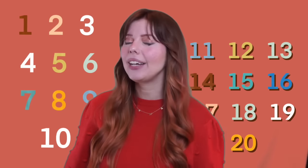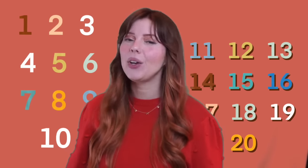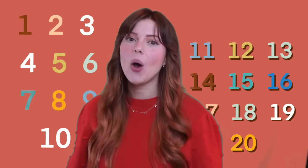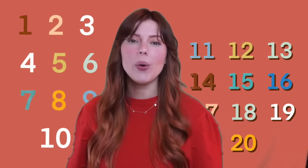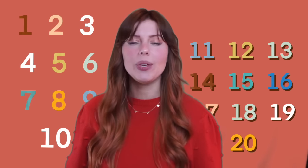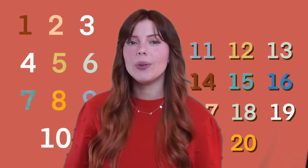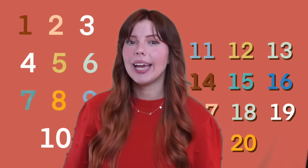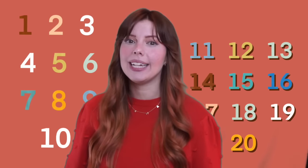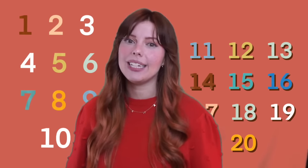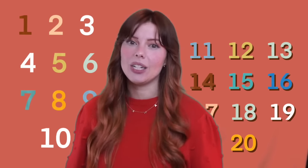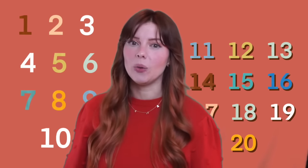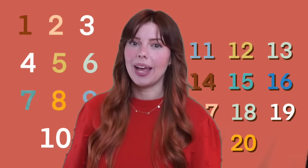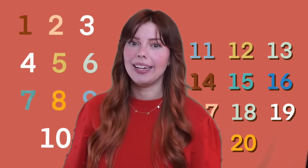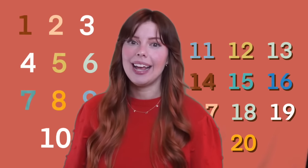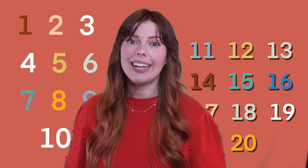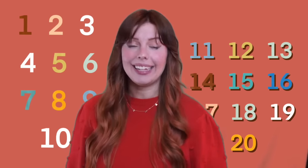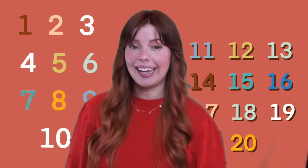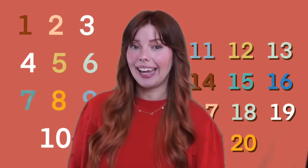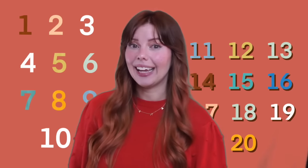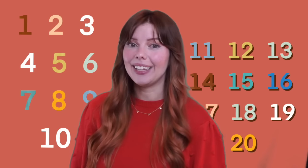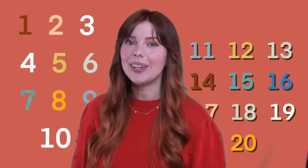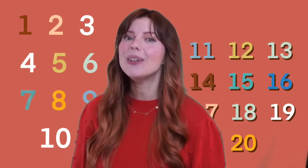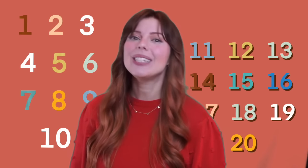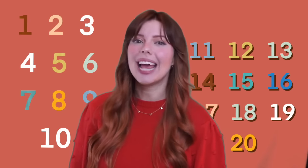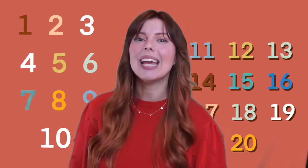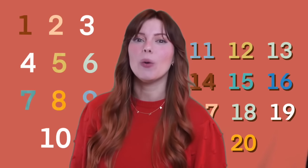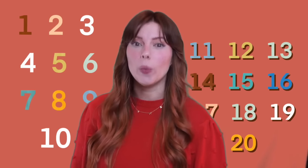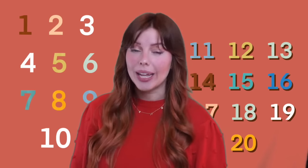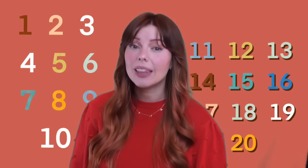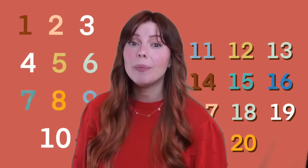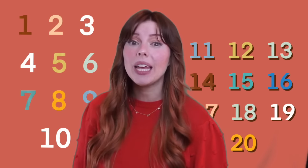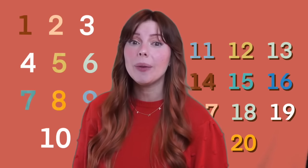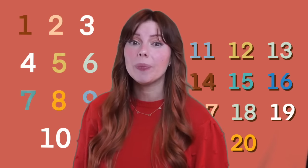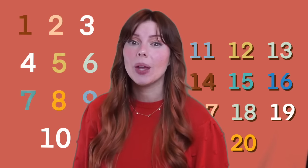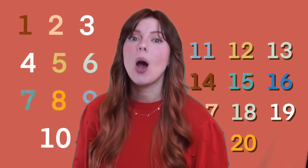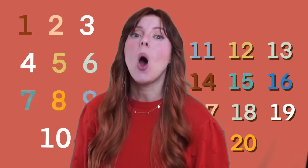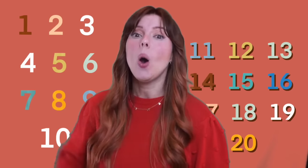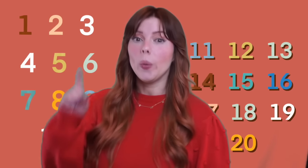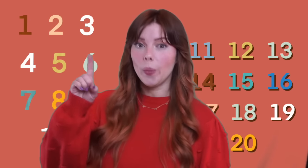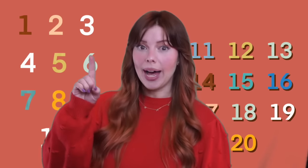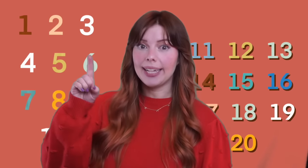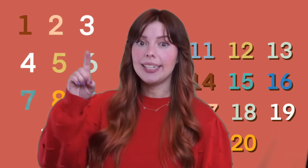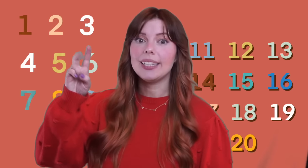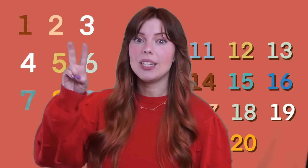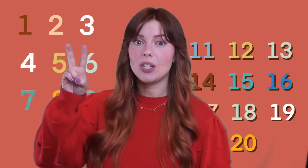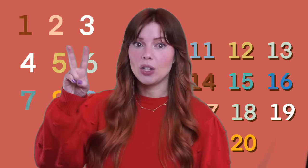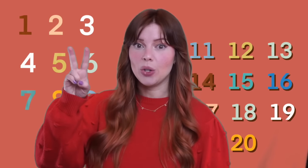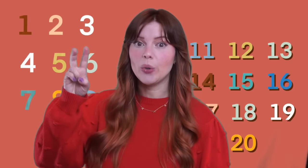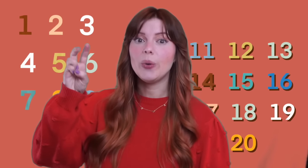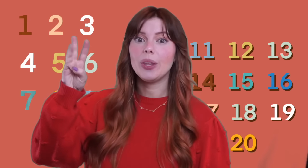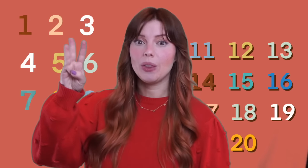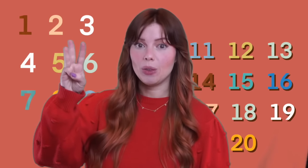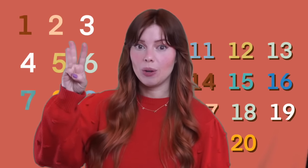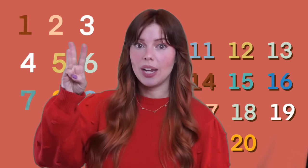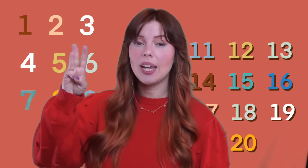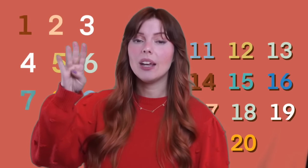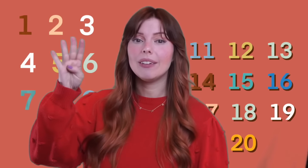know you can do it. Can you say it with me? 1, 2, 3,